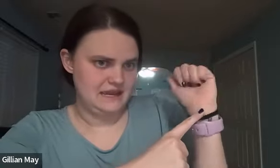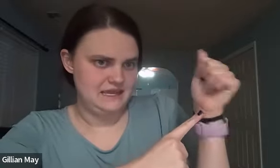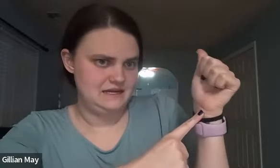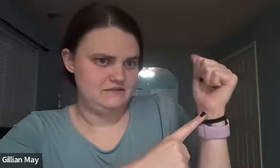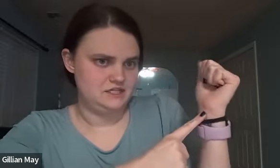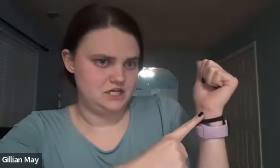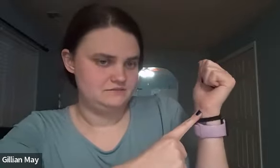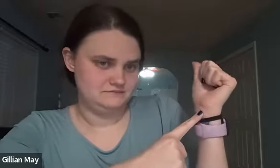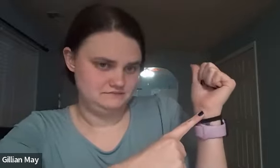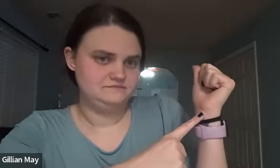hit it and then I shake.